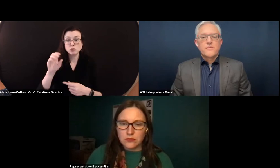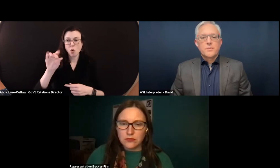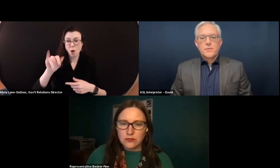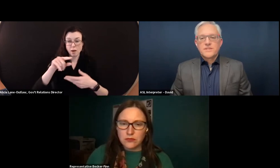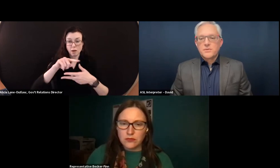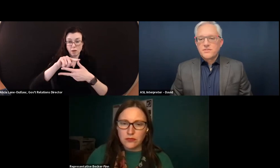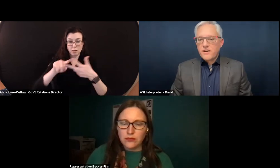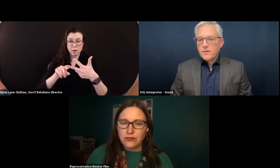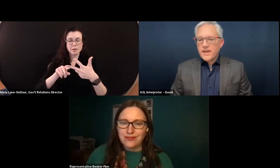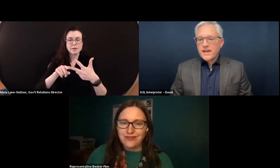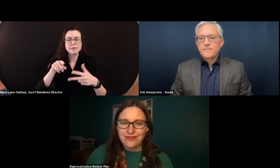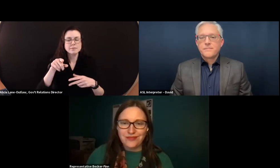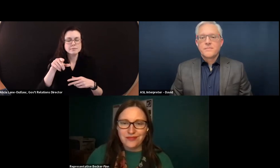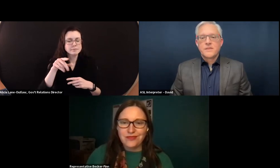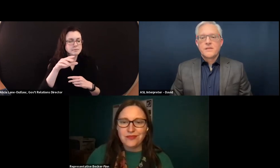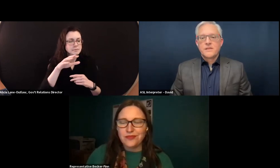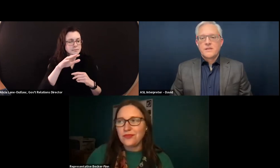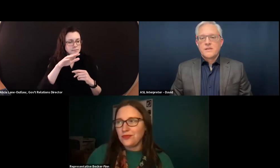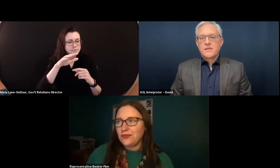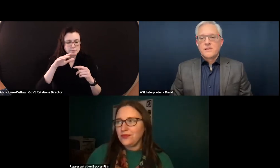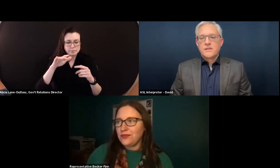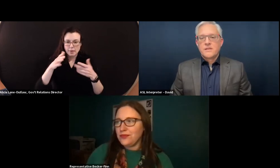I hope everybody was able to follow that.